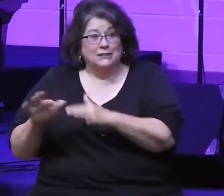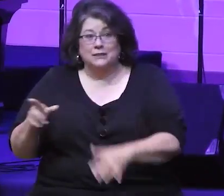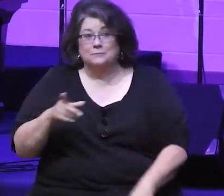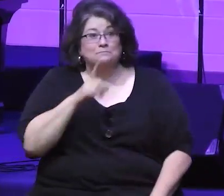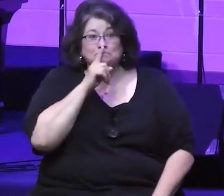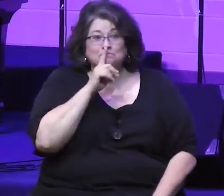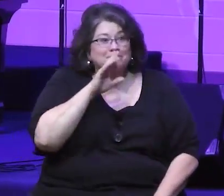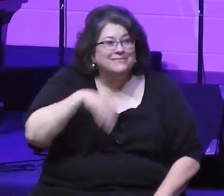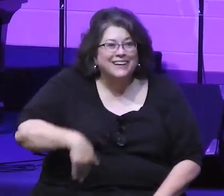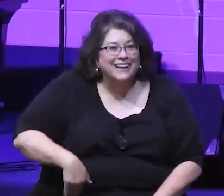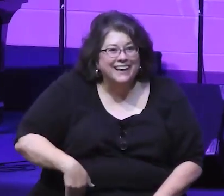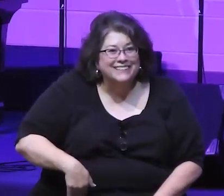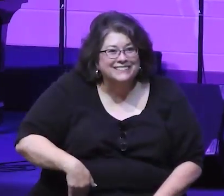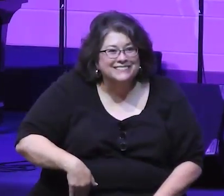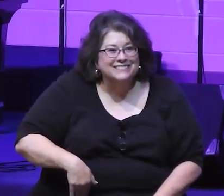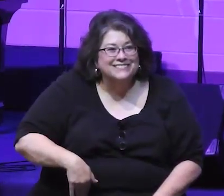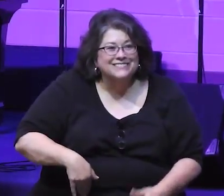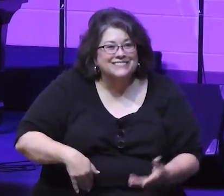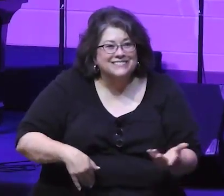Or have